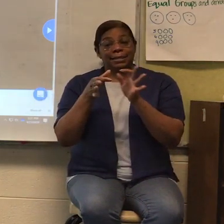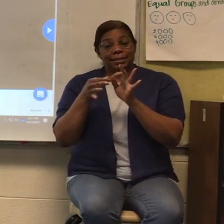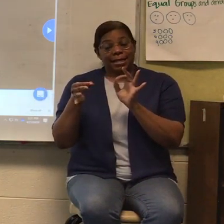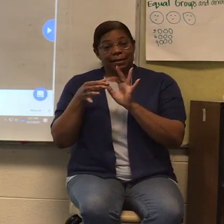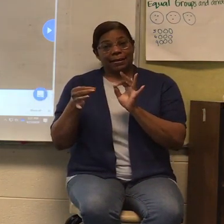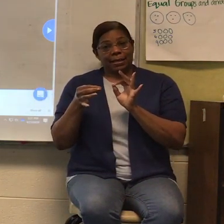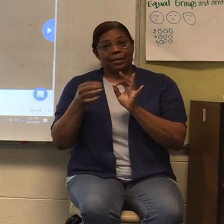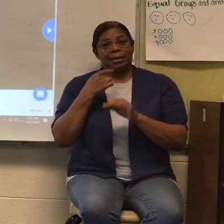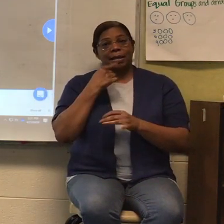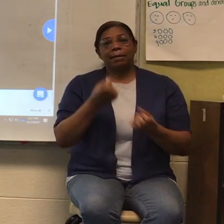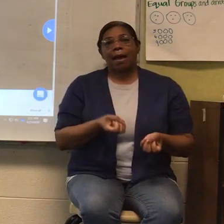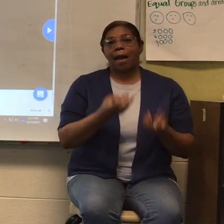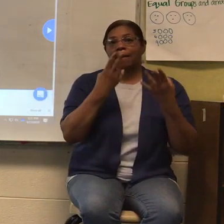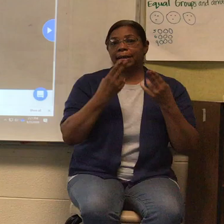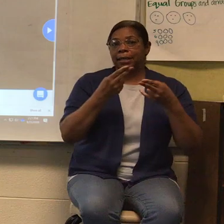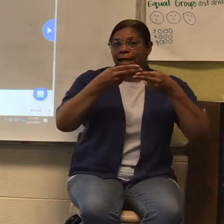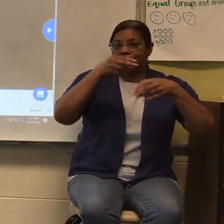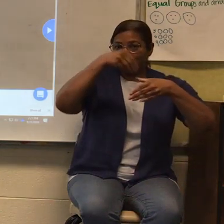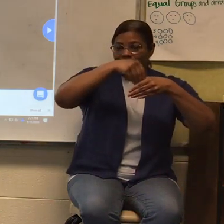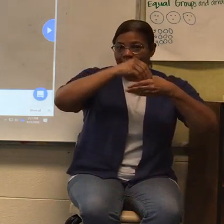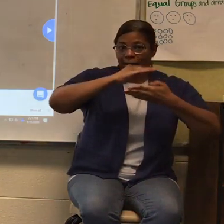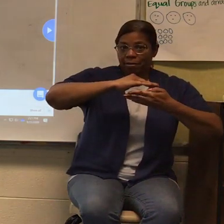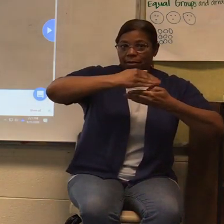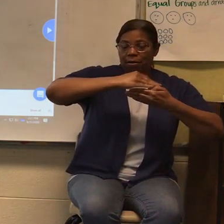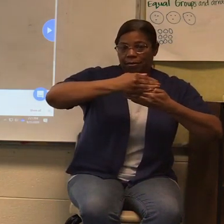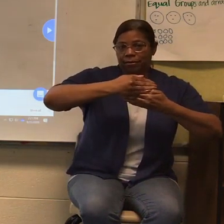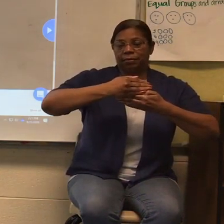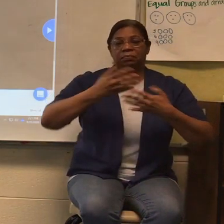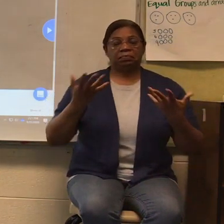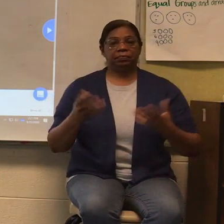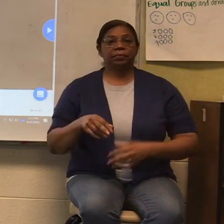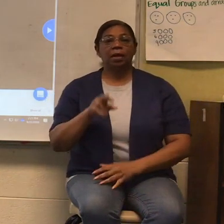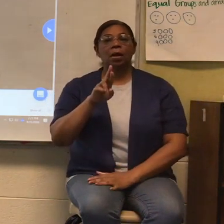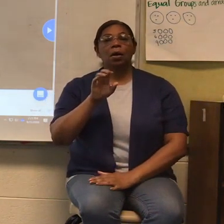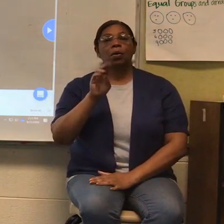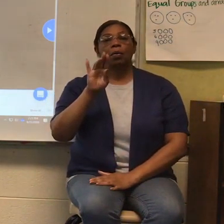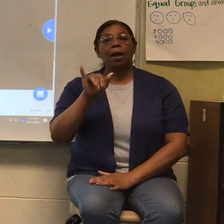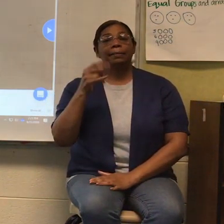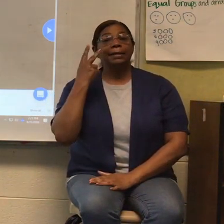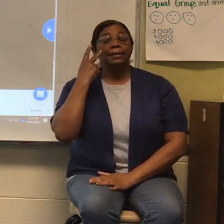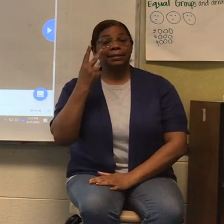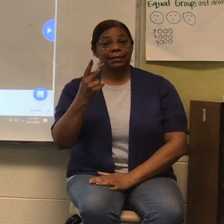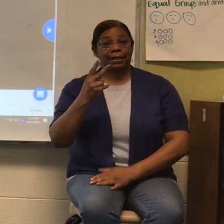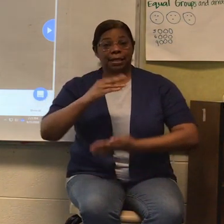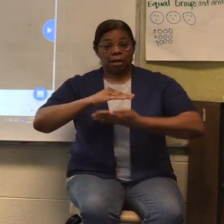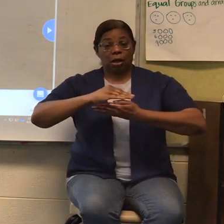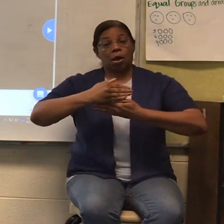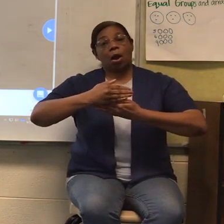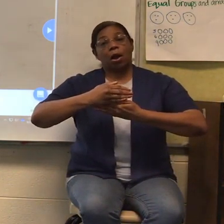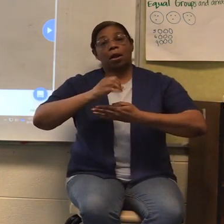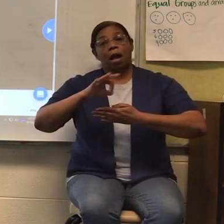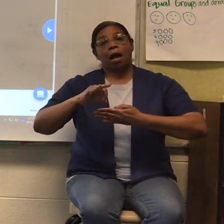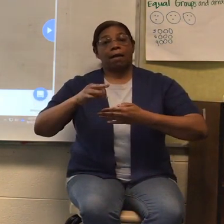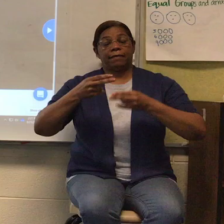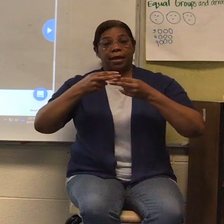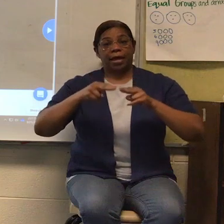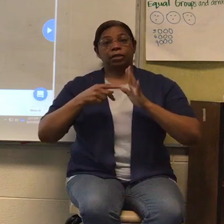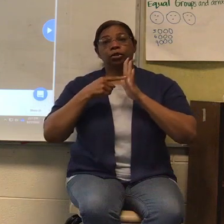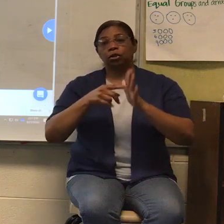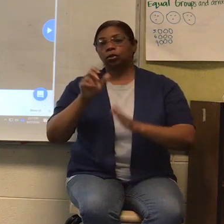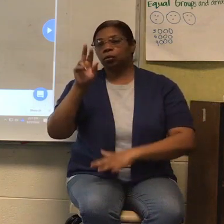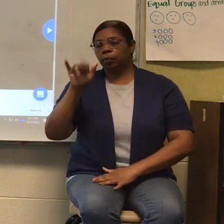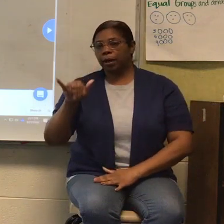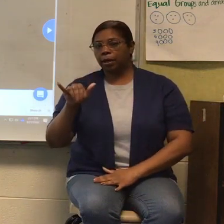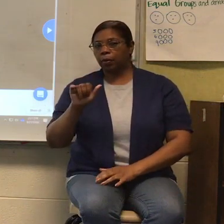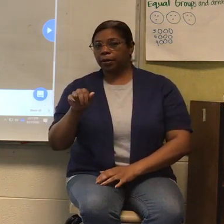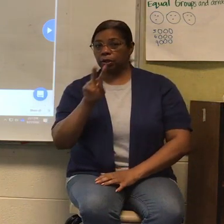telling how many eggs are in the carton. So let's read this problem. Robbie sees that a carton of eggs shows an array with